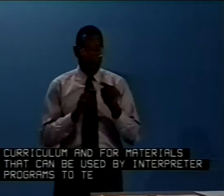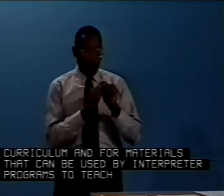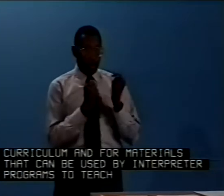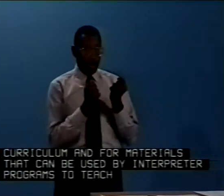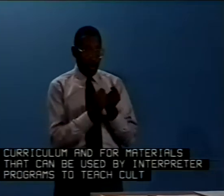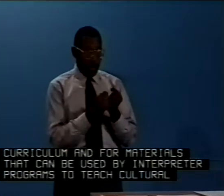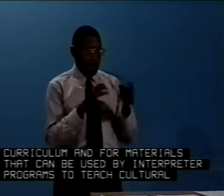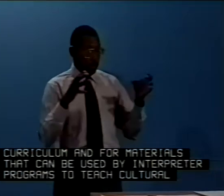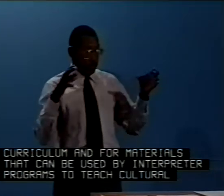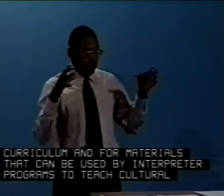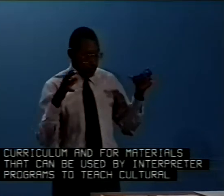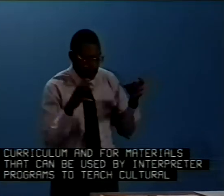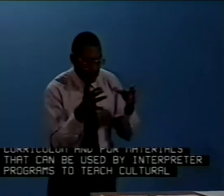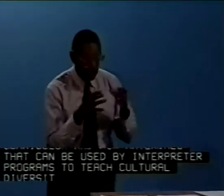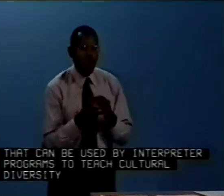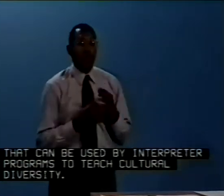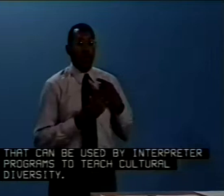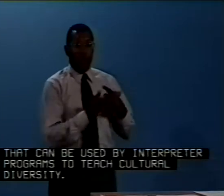Our African American work team